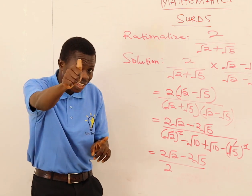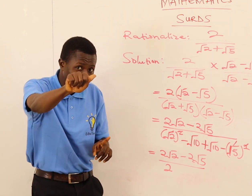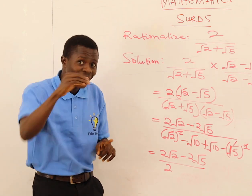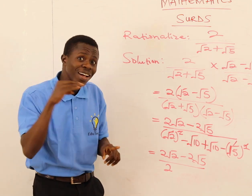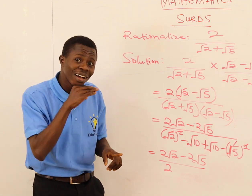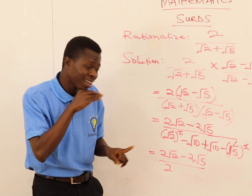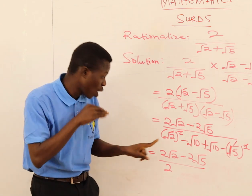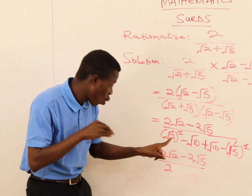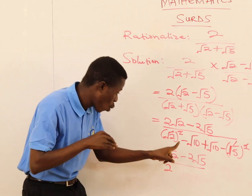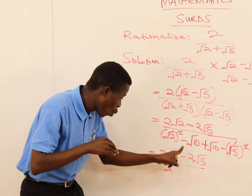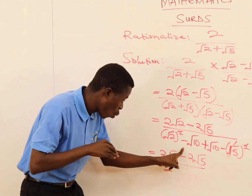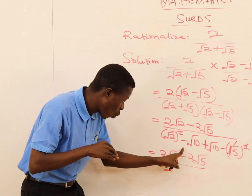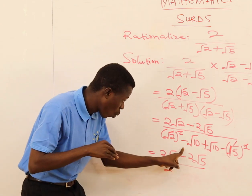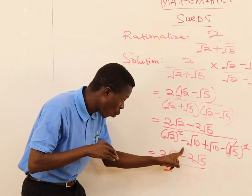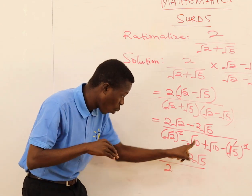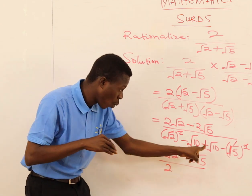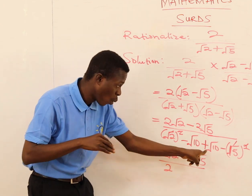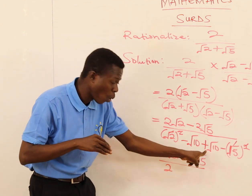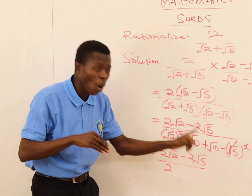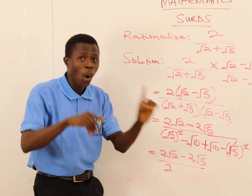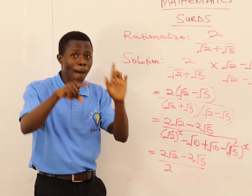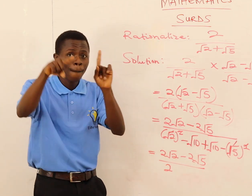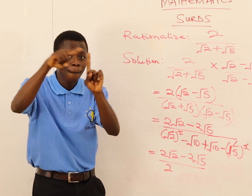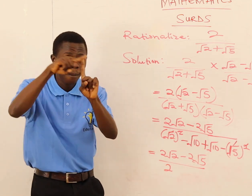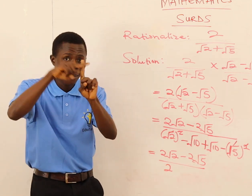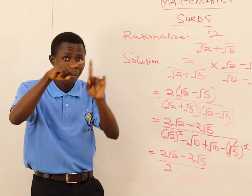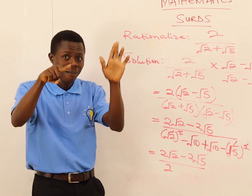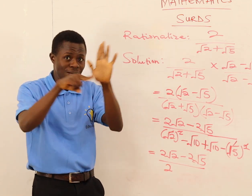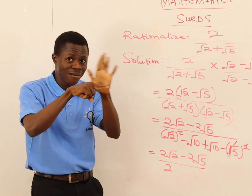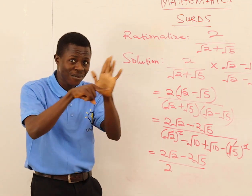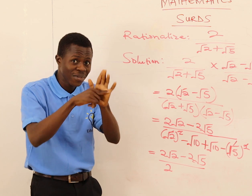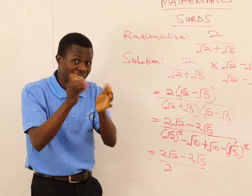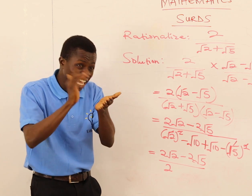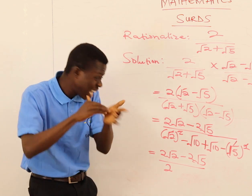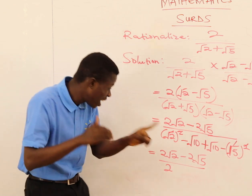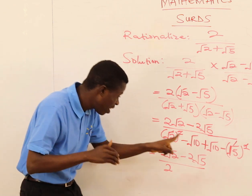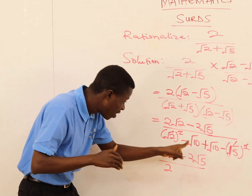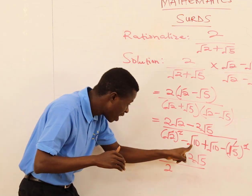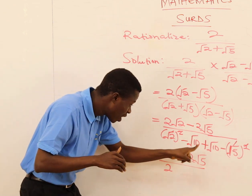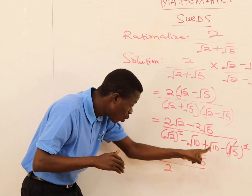You are going to have 2, but you have minus square root of 10 and plus square root of 10, right?